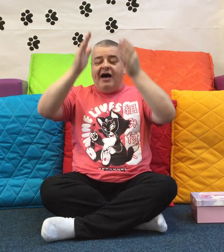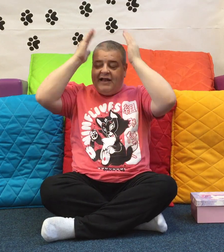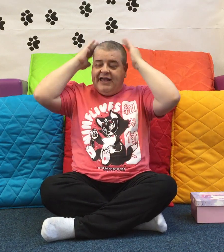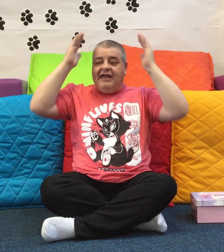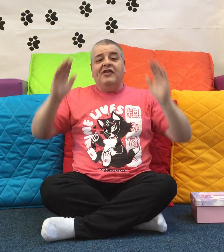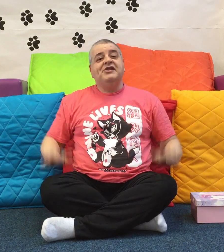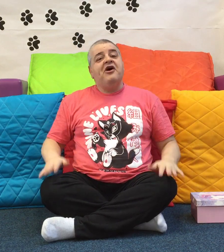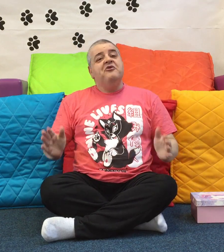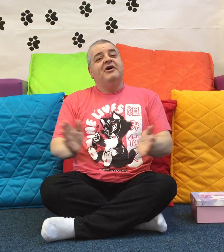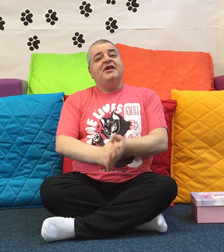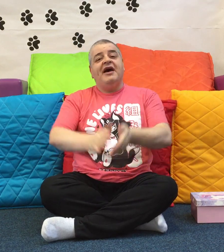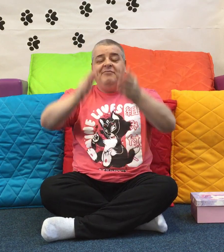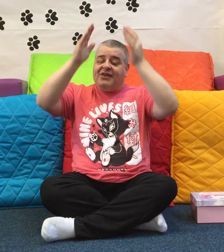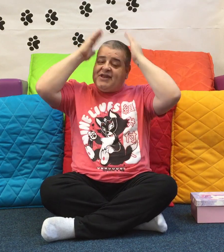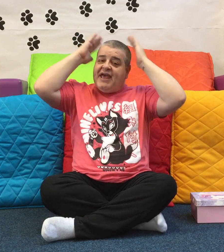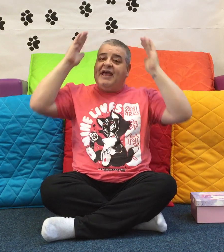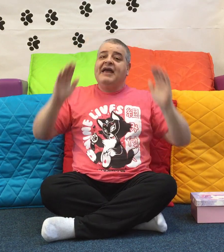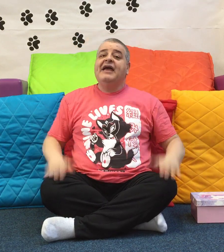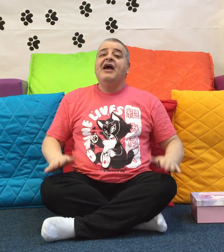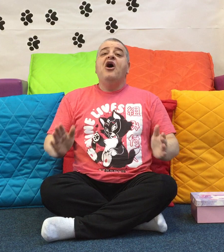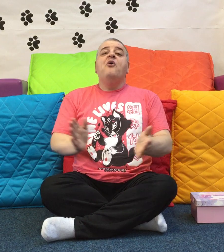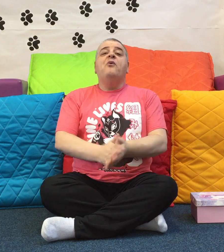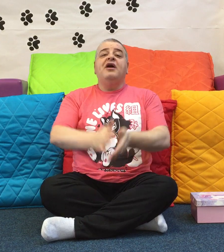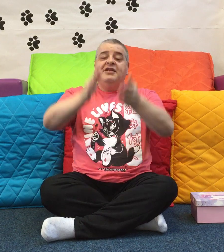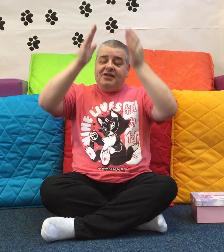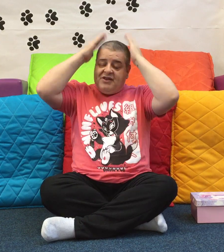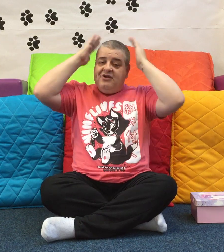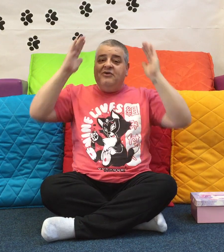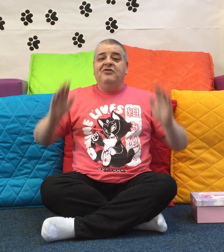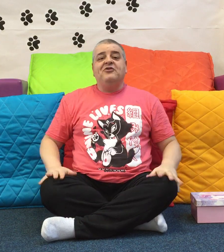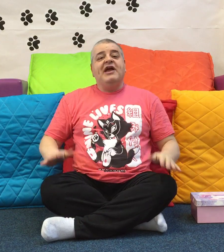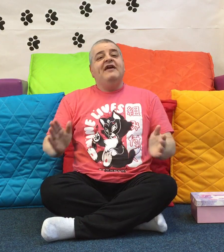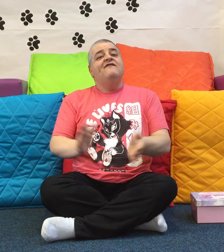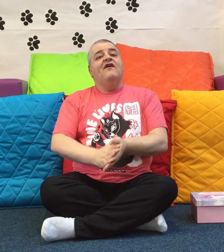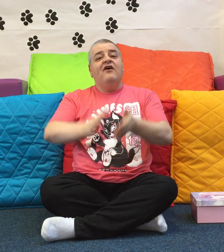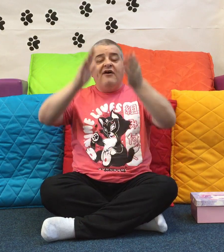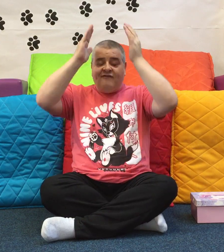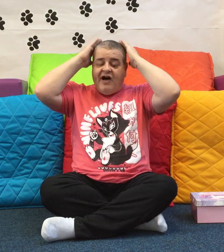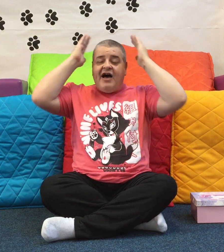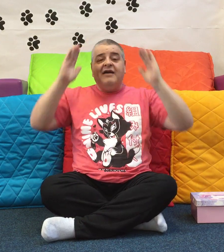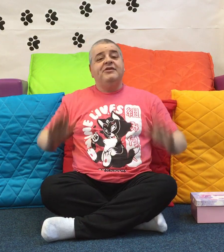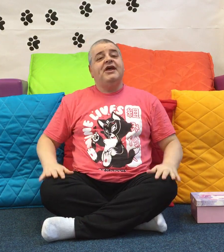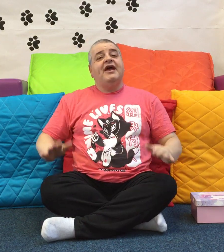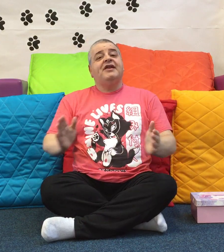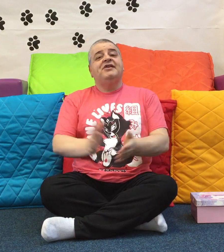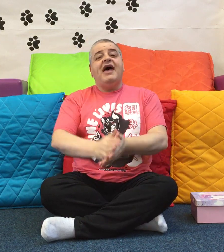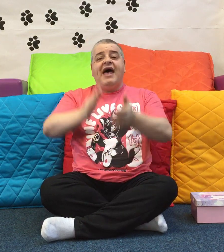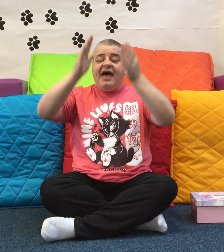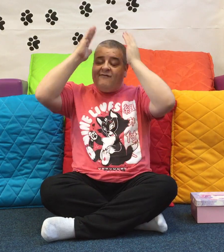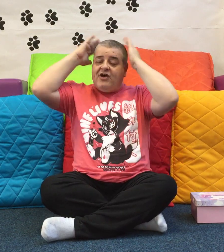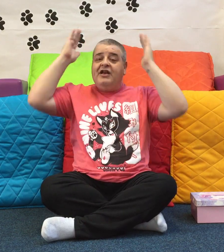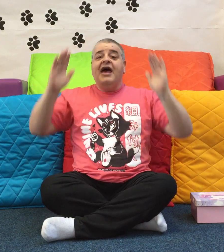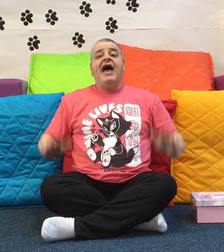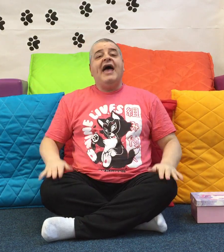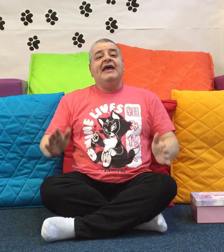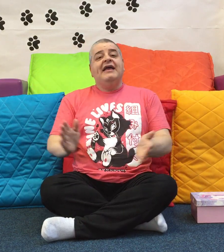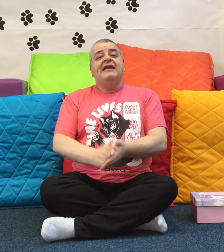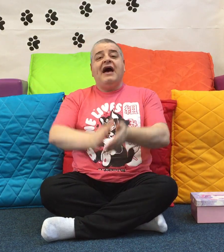everybody, there's no more time to sing. One, two, three, four, five, six, seven, eight,